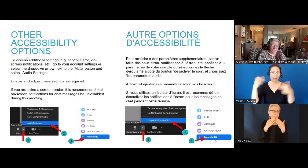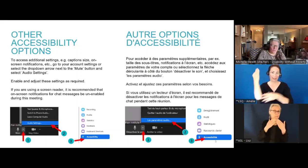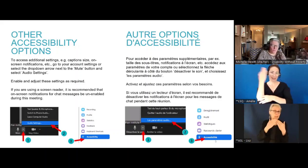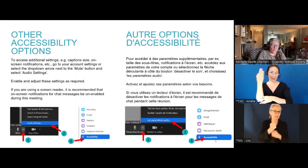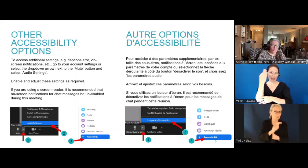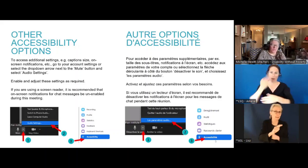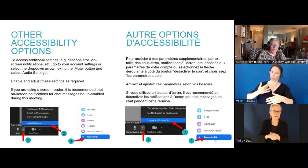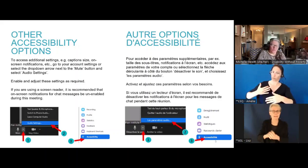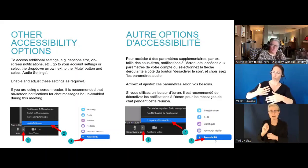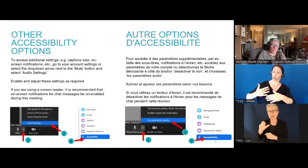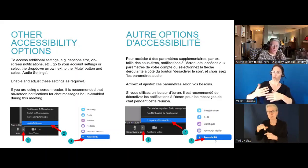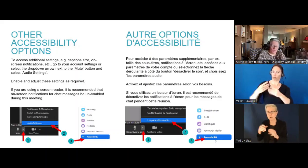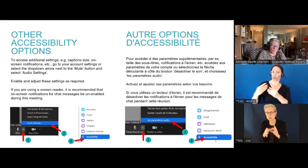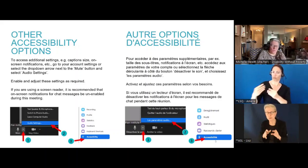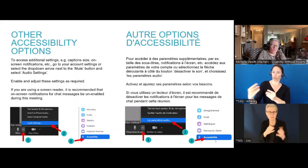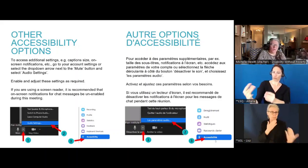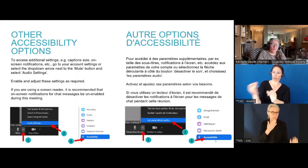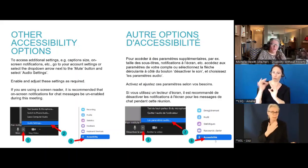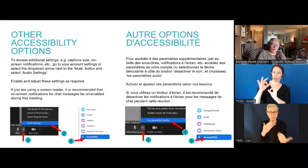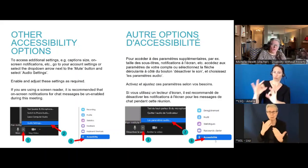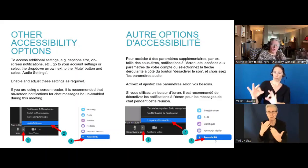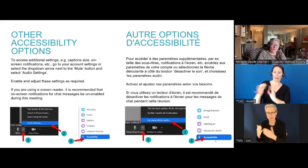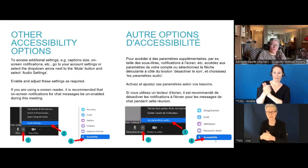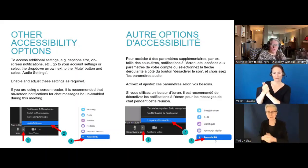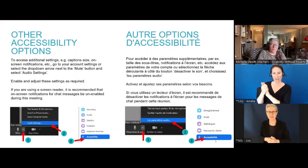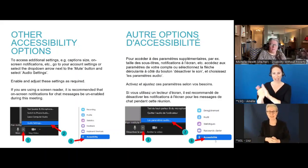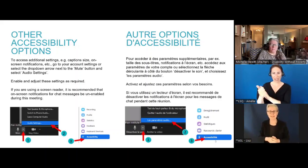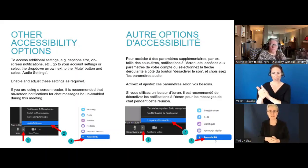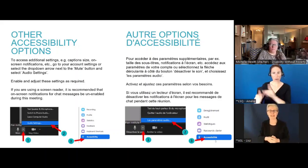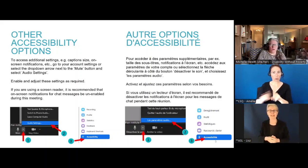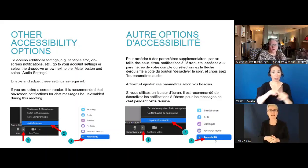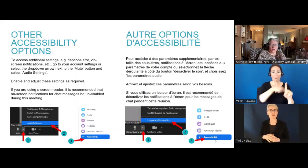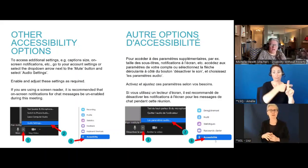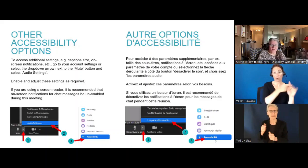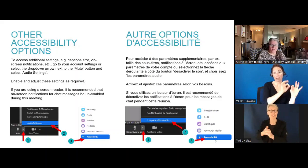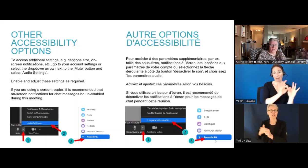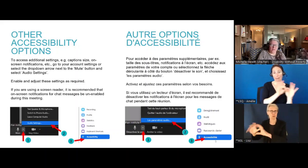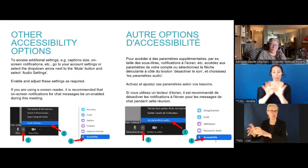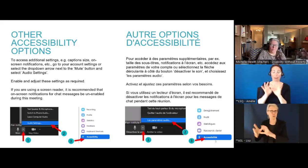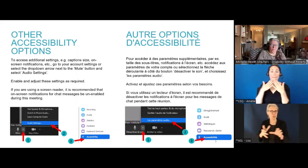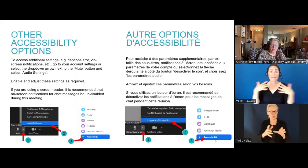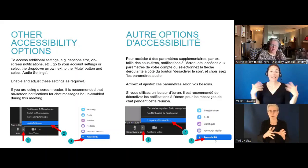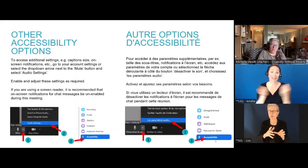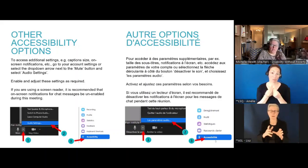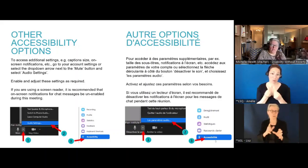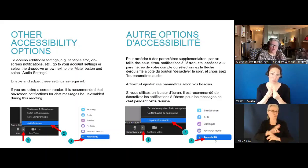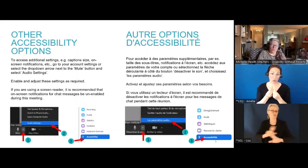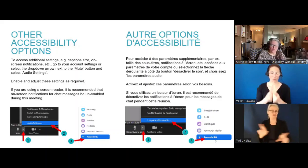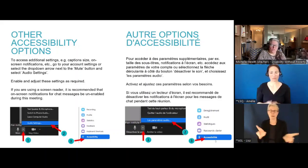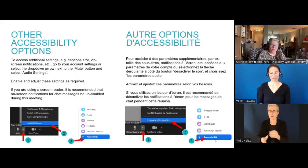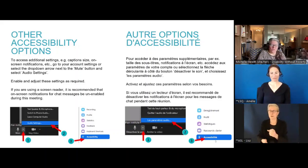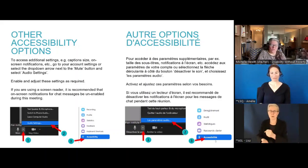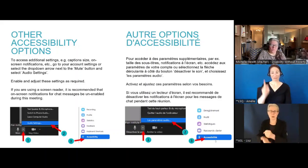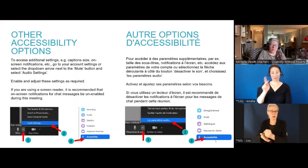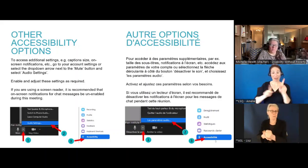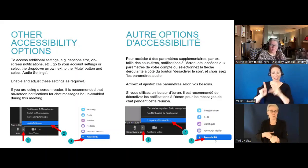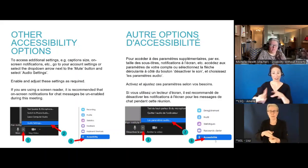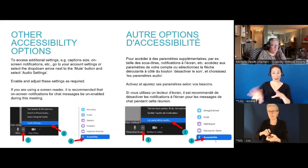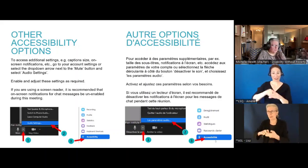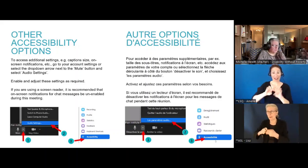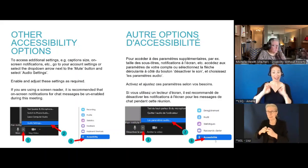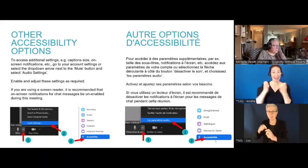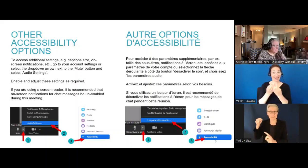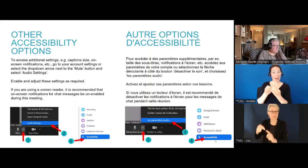LSQ interpreters. Thank you so much. All of those team members are on hand to help you with any technical difficulties you may